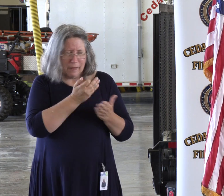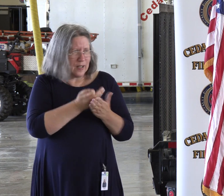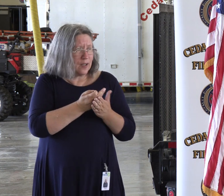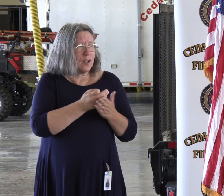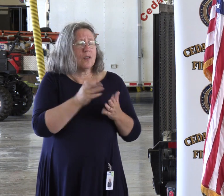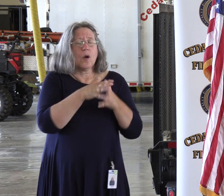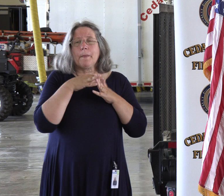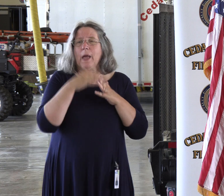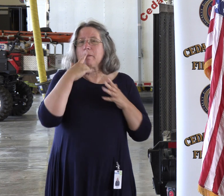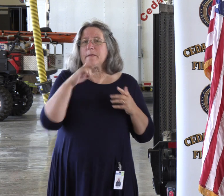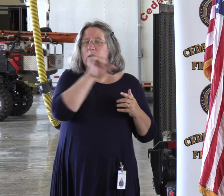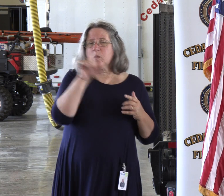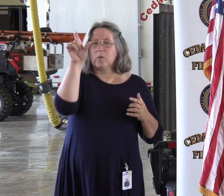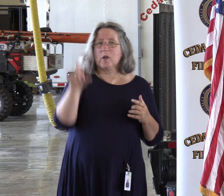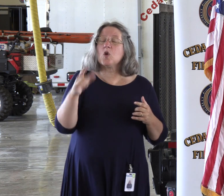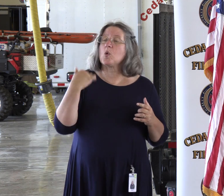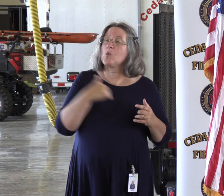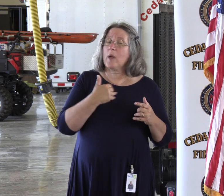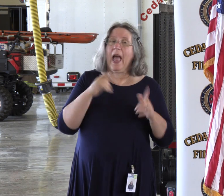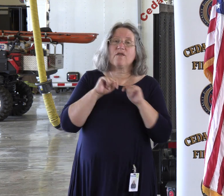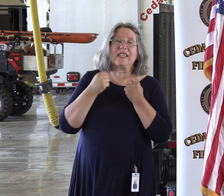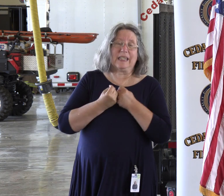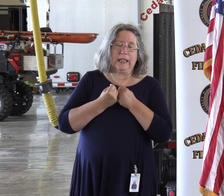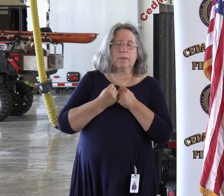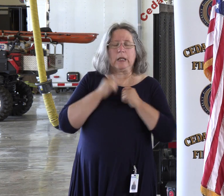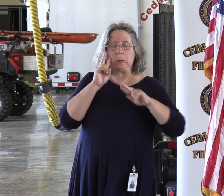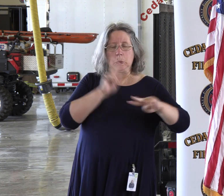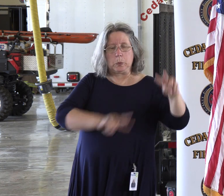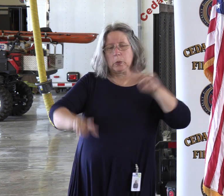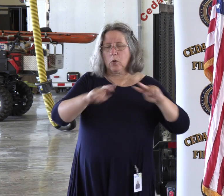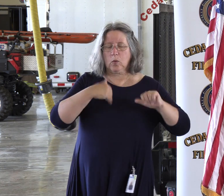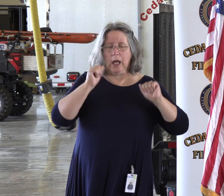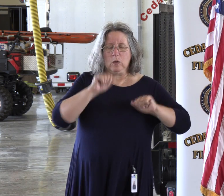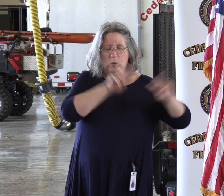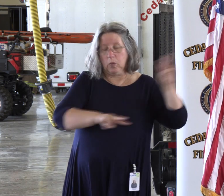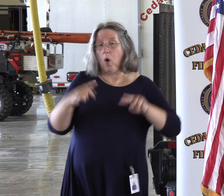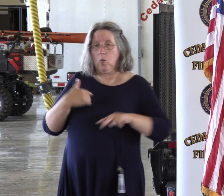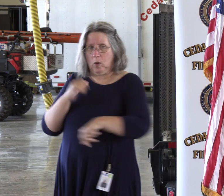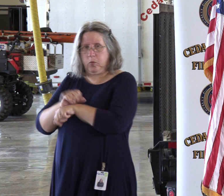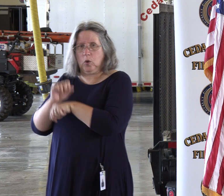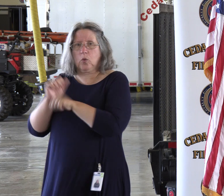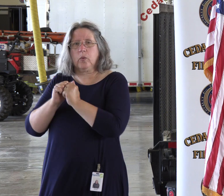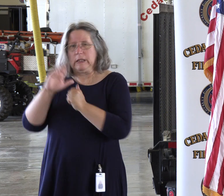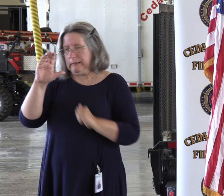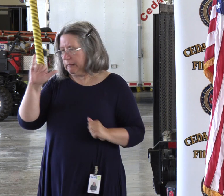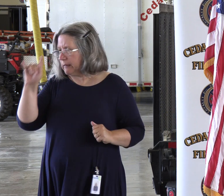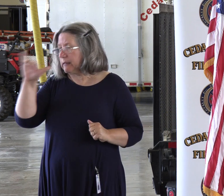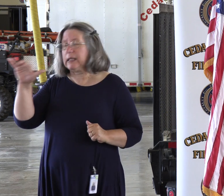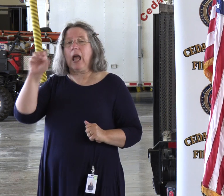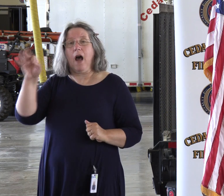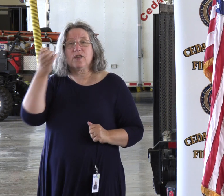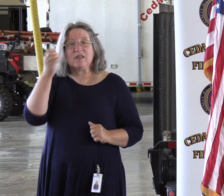The American Red Cross has damage assessment teams out, and we're also working with the City of Cedar Rapids and other communities, and